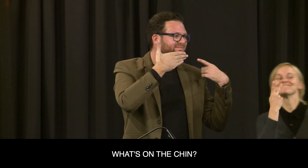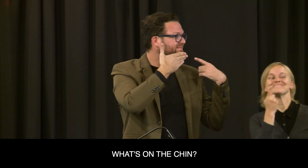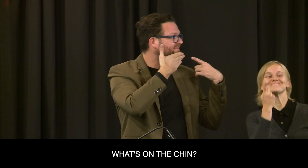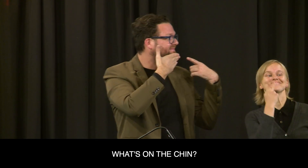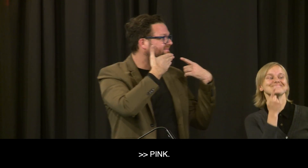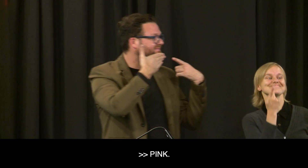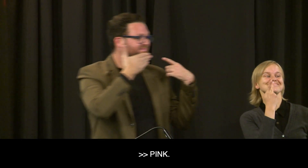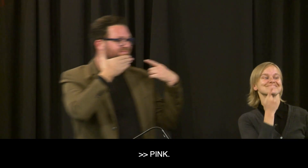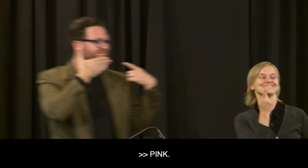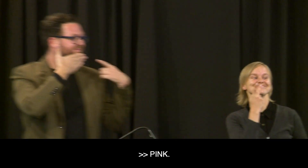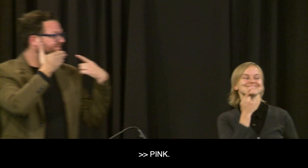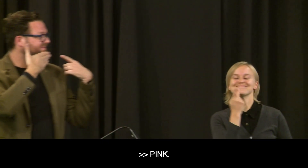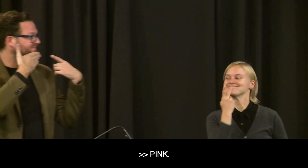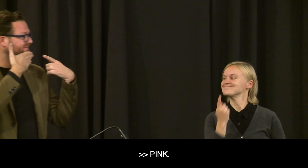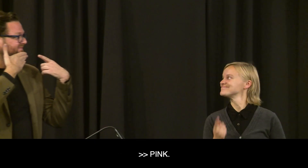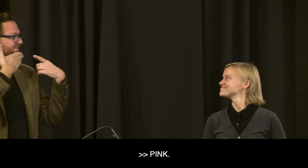chin? Pink.